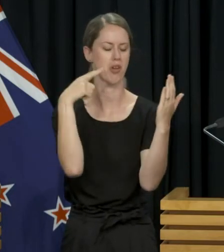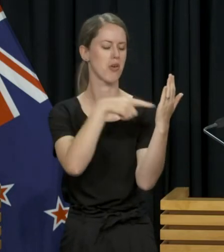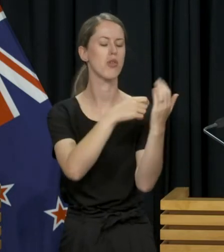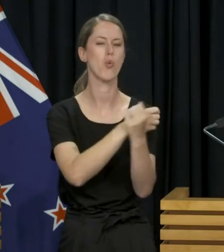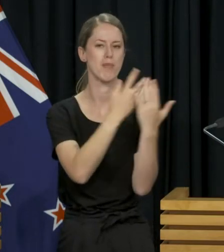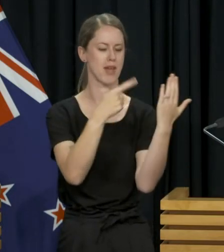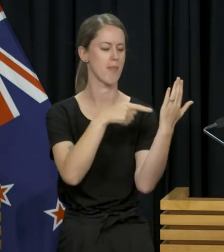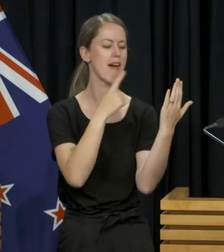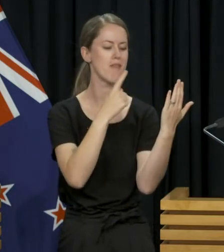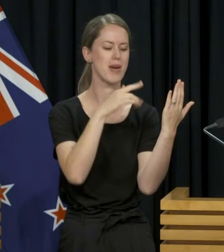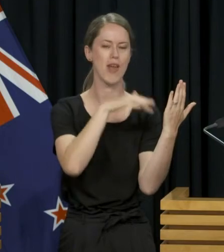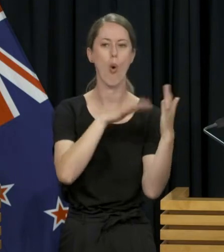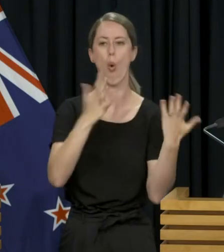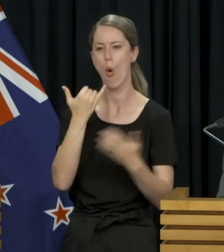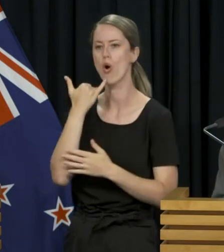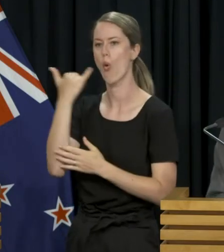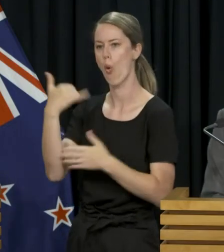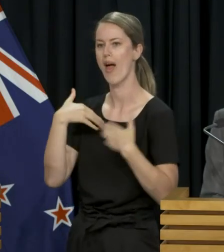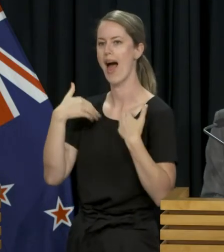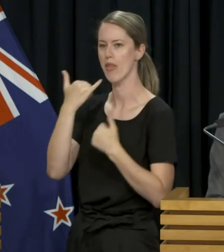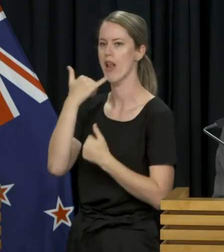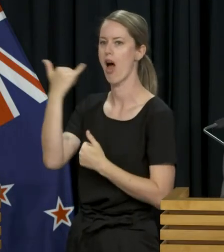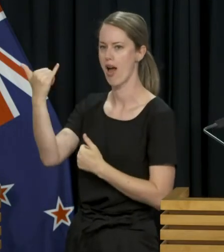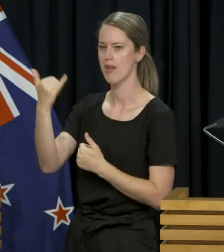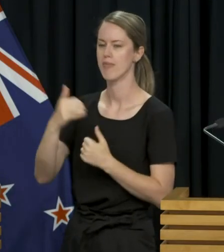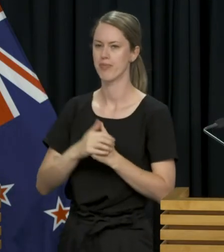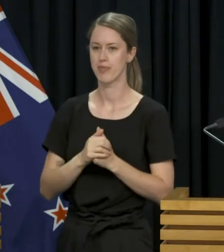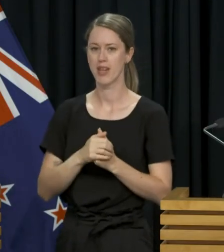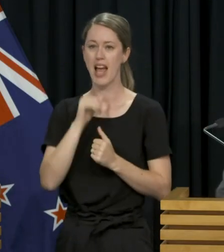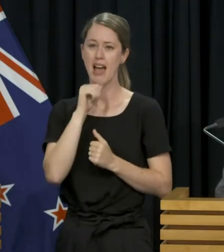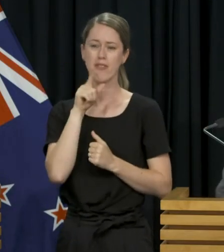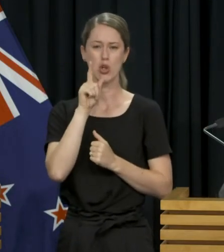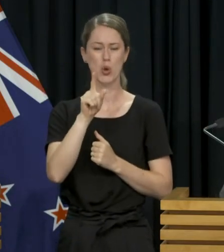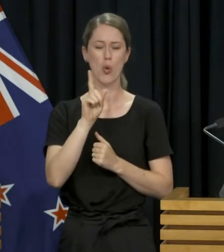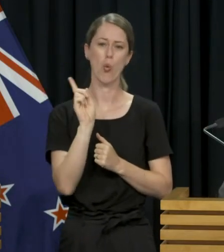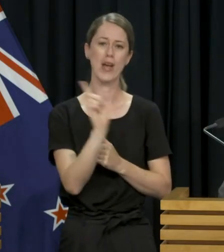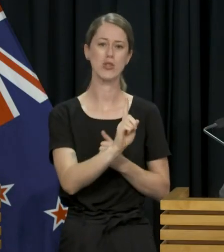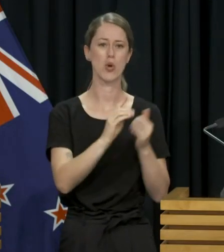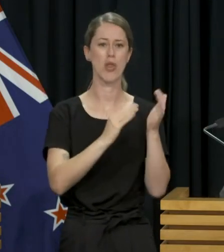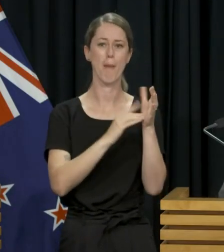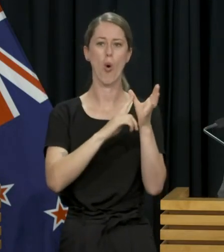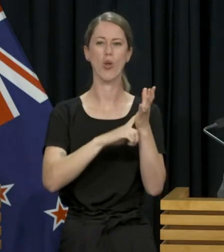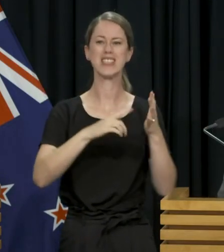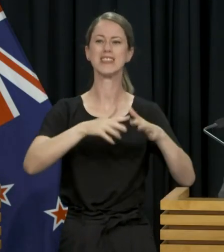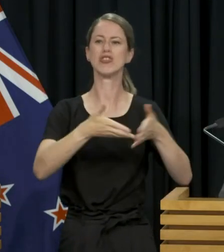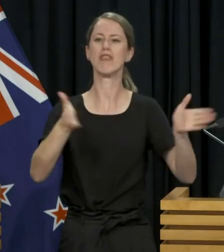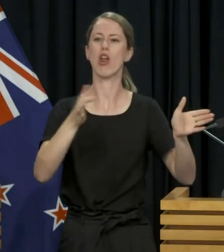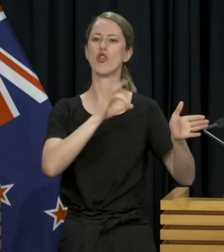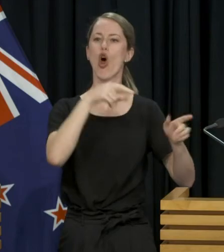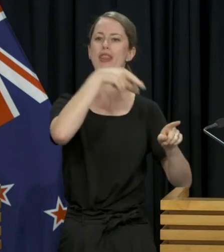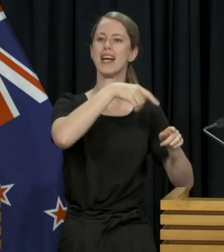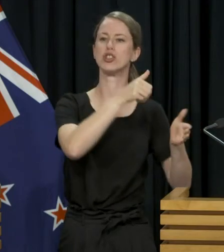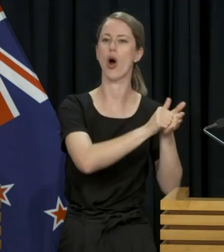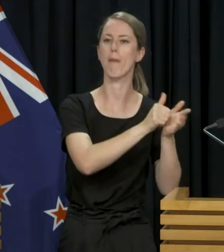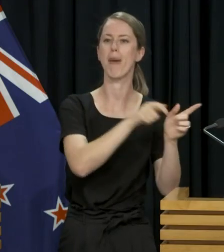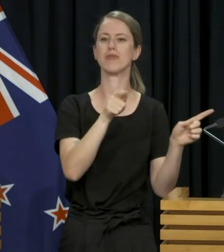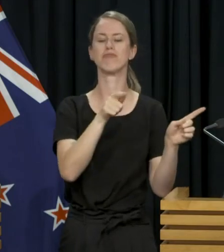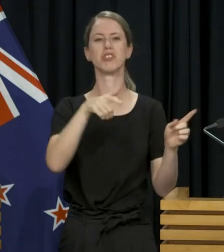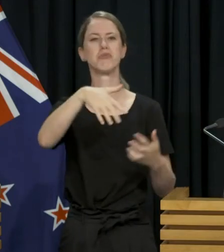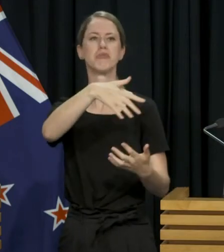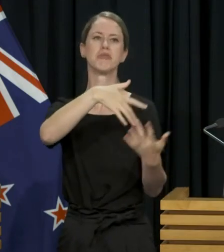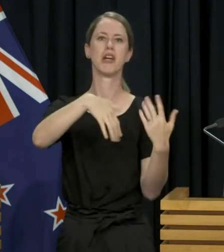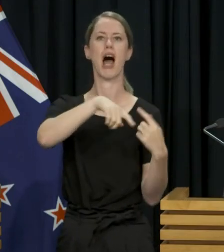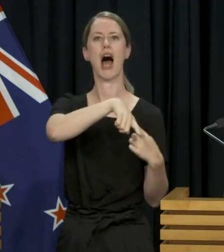Healthline will be able to tell you that. And if you have had been generally in the Westfield Manukau City Mall on the 14th of